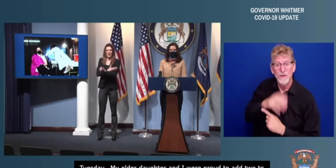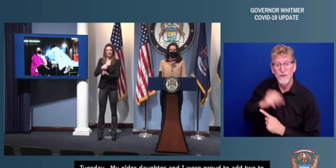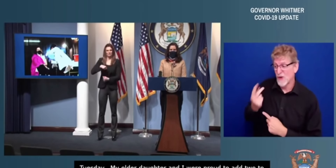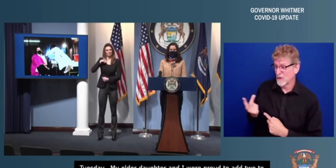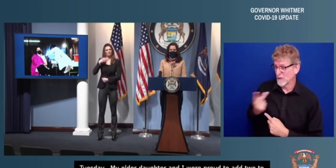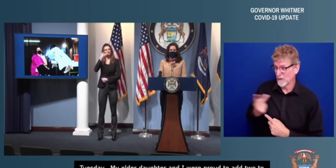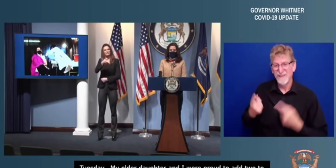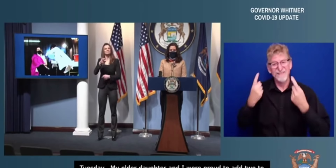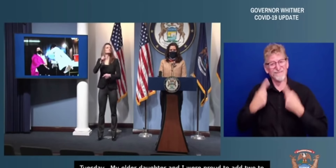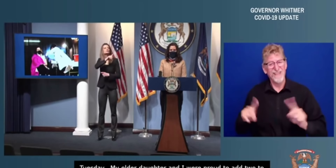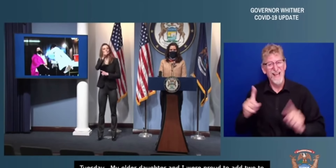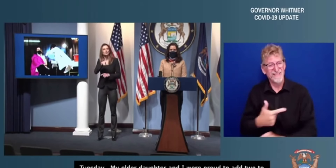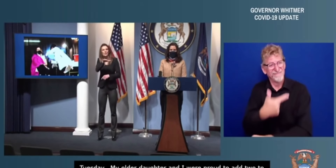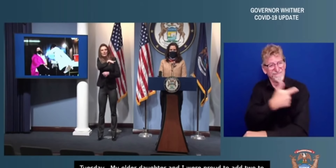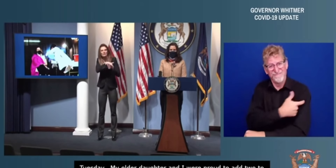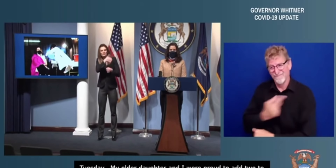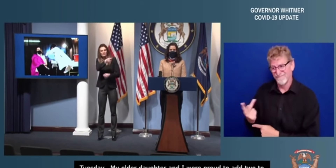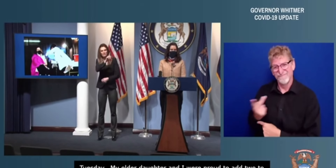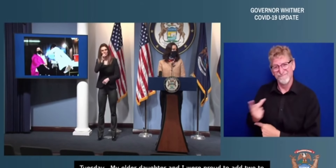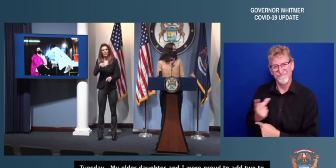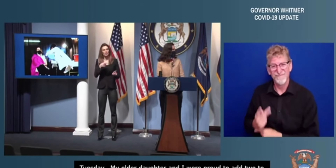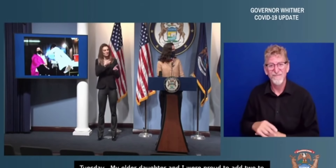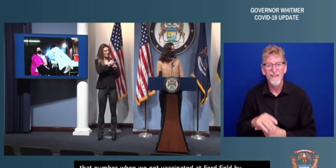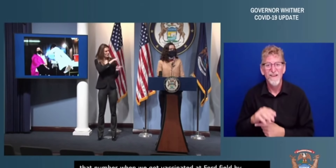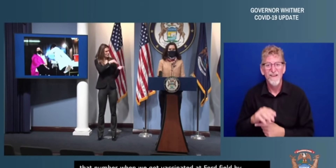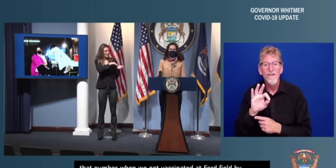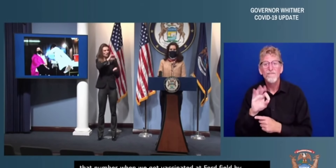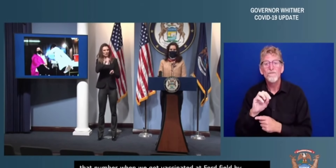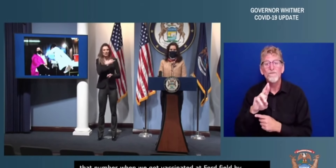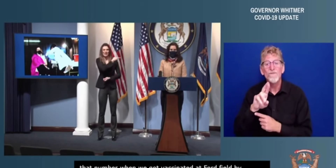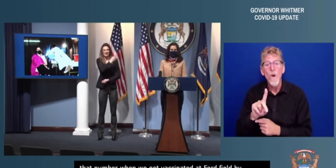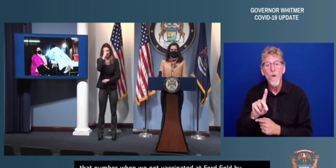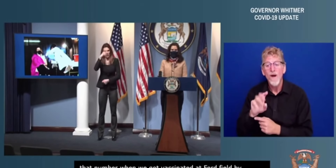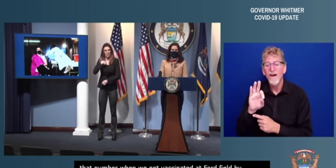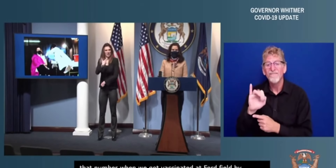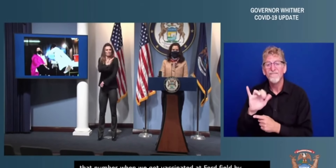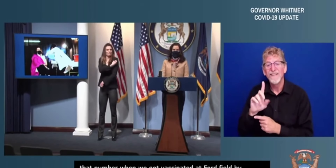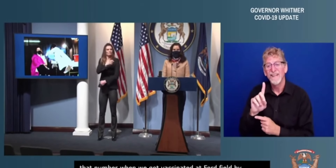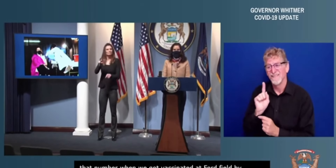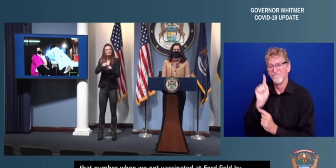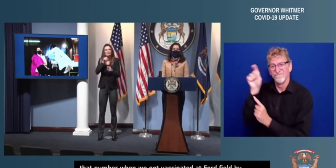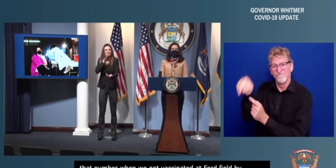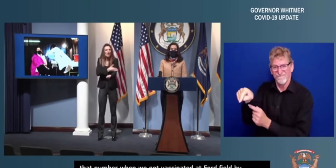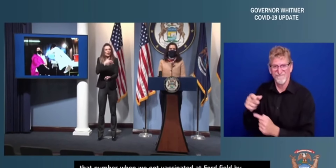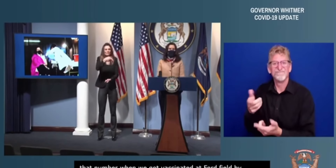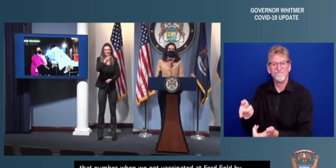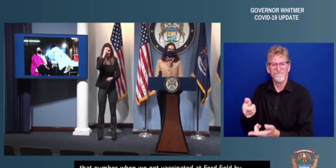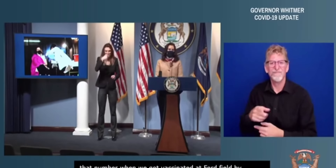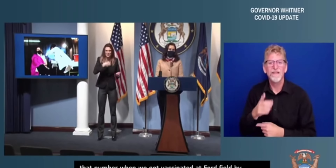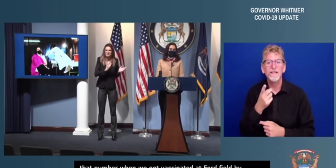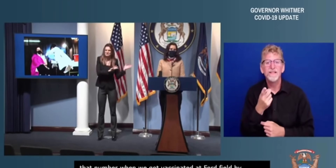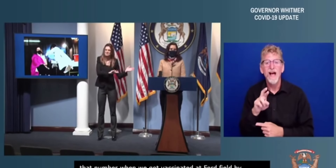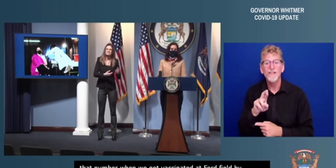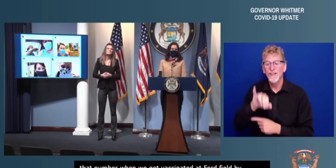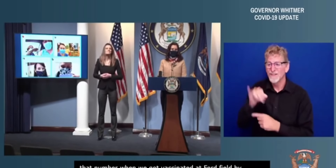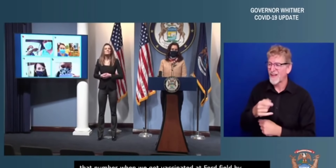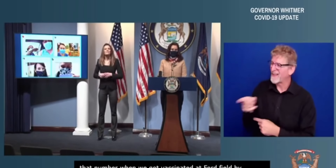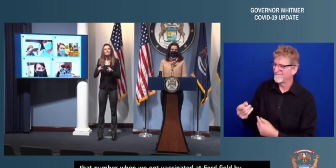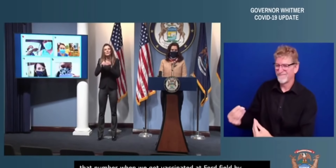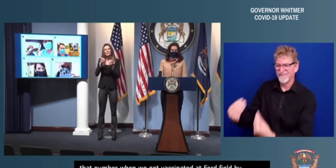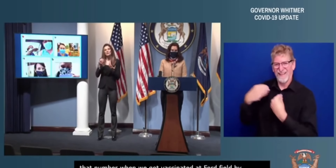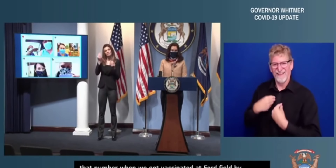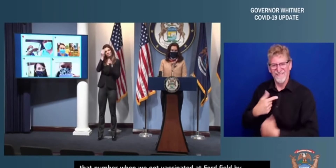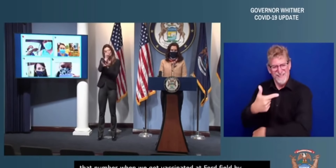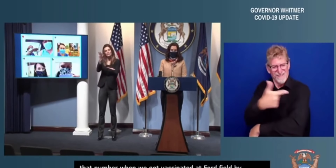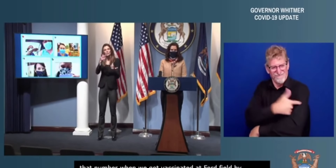Ford Field by Michigan's Chief Medical Executive, Dr. Janae Caldoun. I also want to acknowledge some members